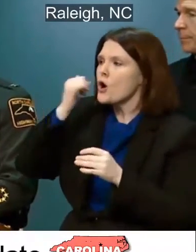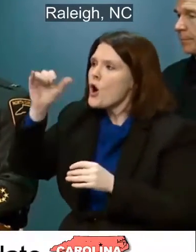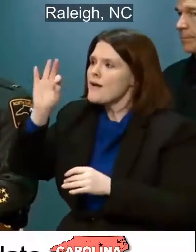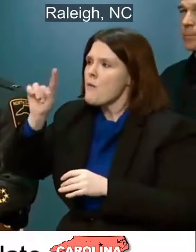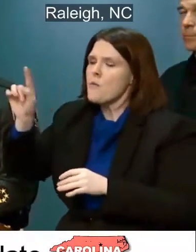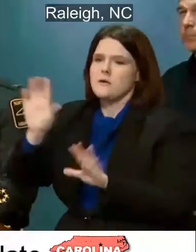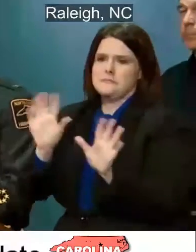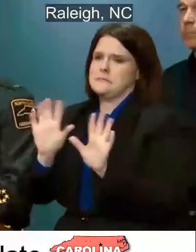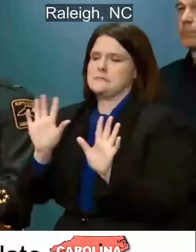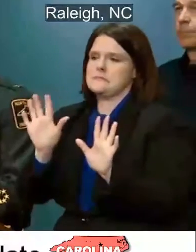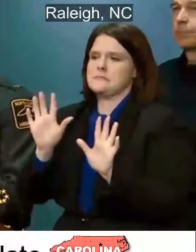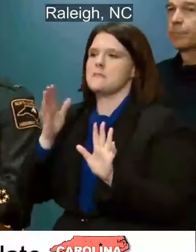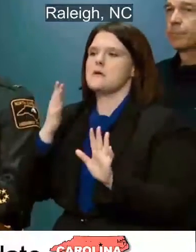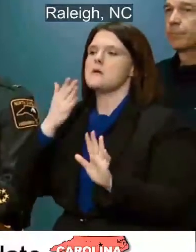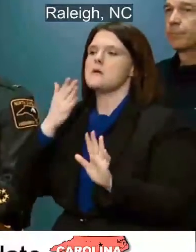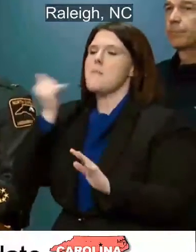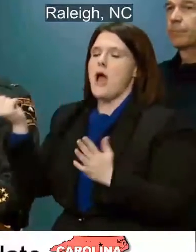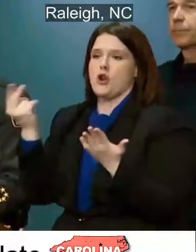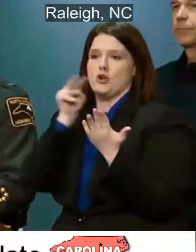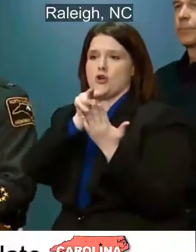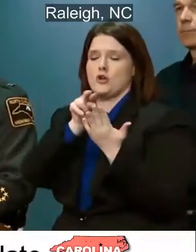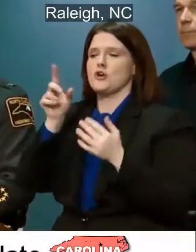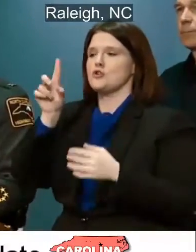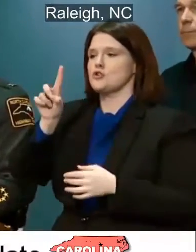by visiting